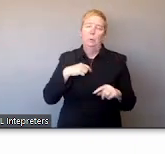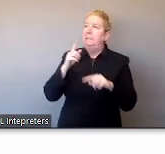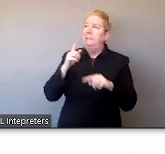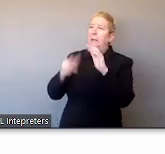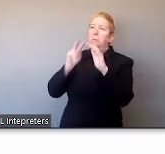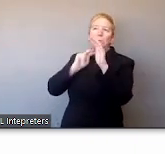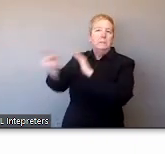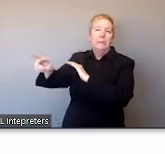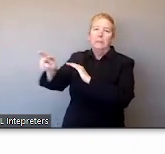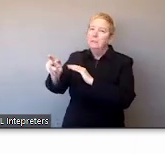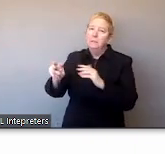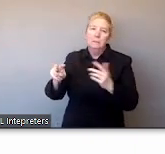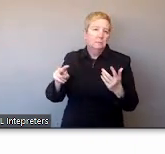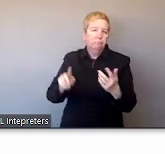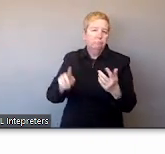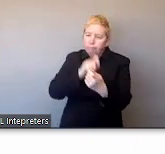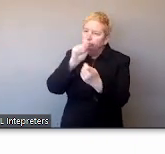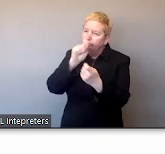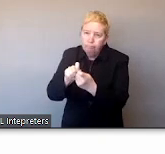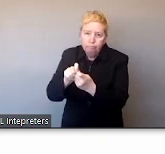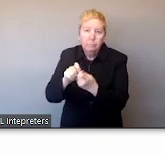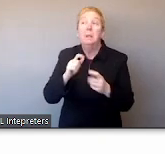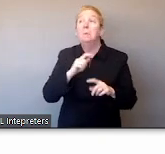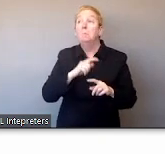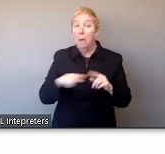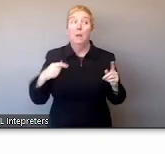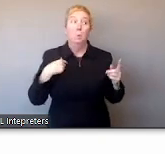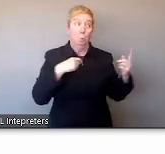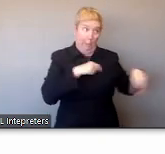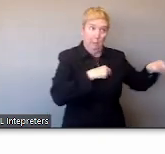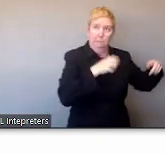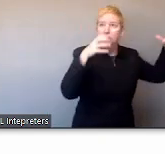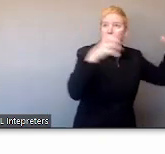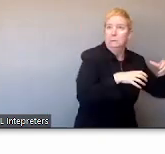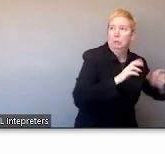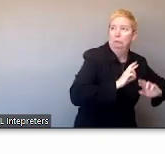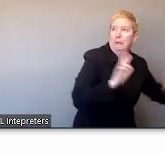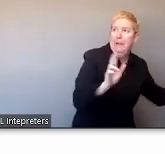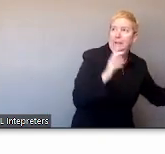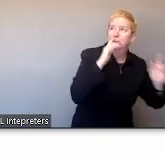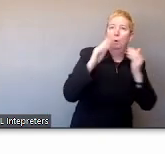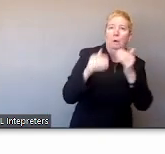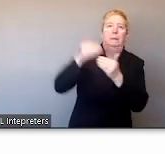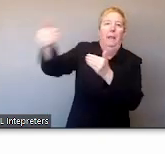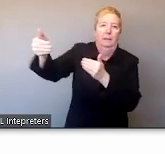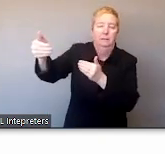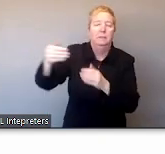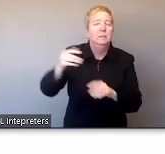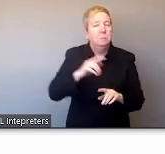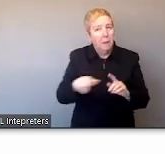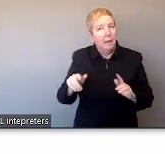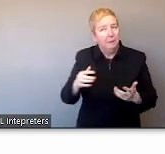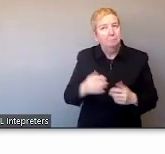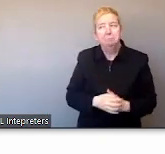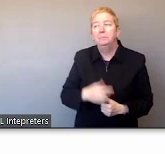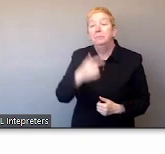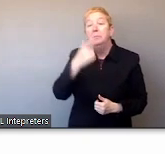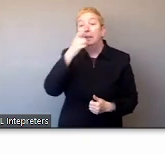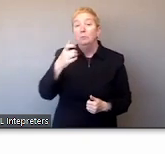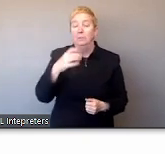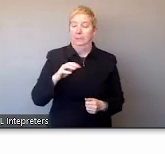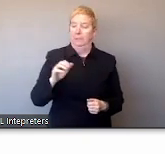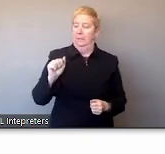sure, but we are getting ready for that. But it's interesting because I'm pretty sure that on April